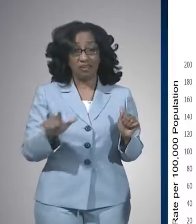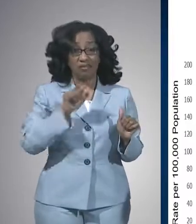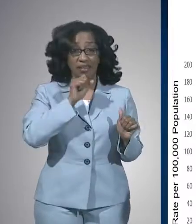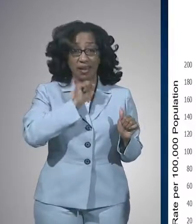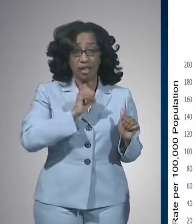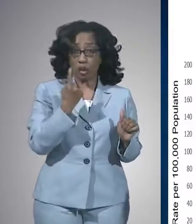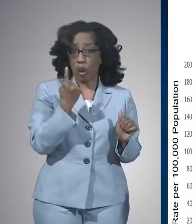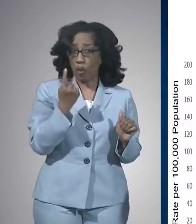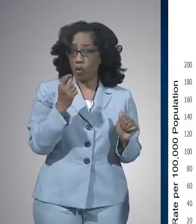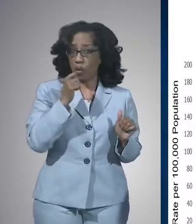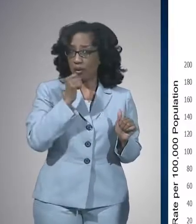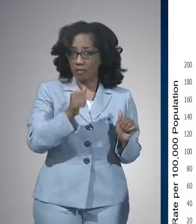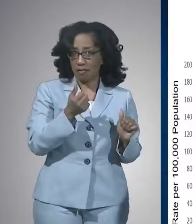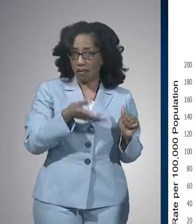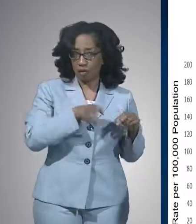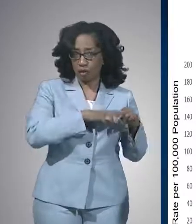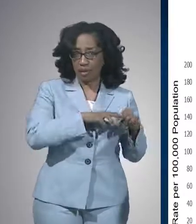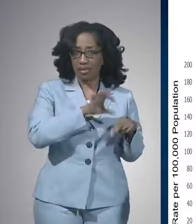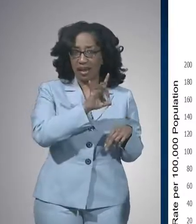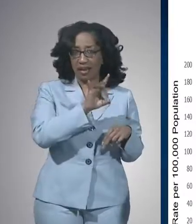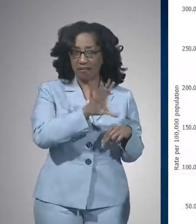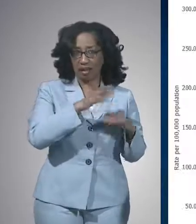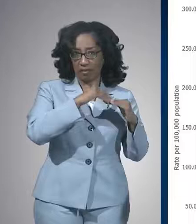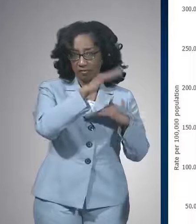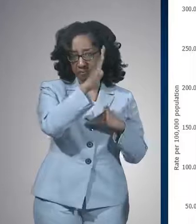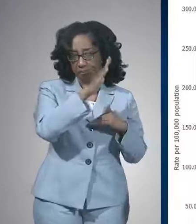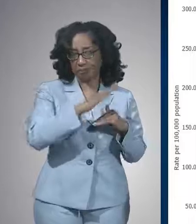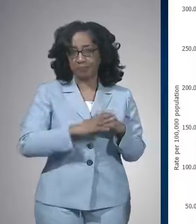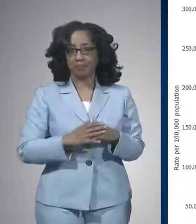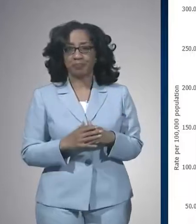the 85-plus age range. Next slide.